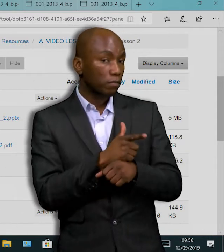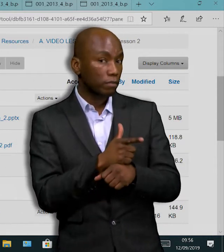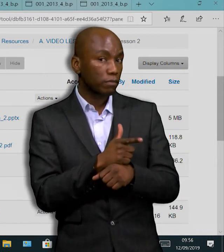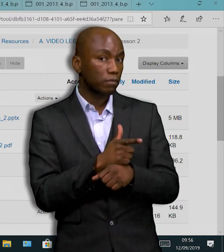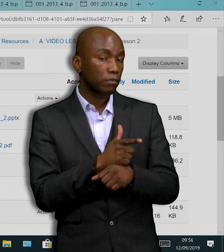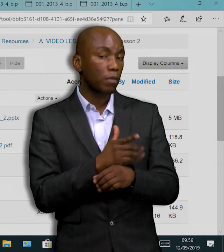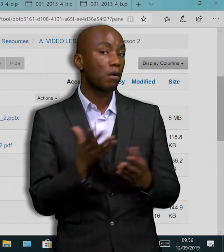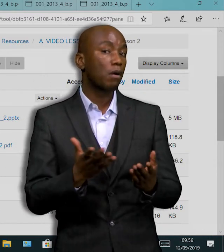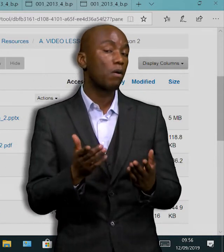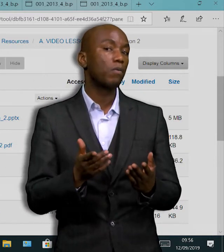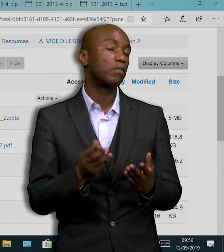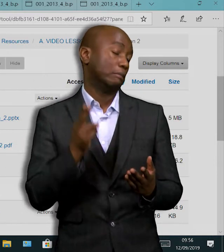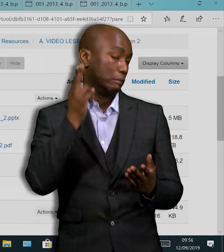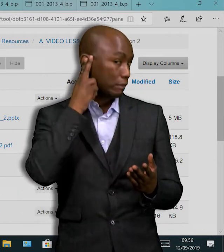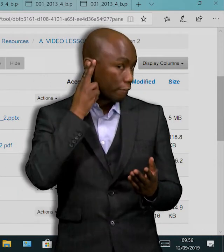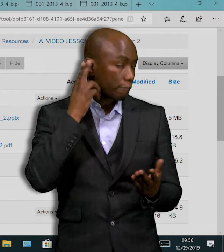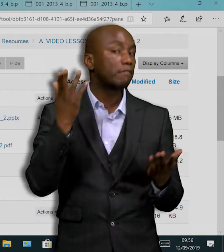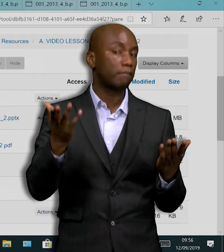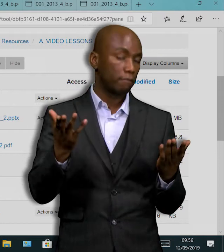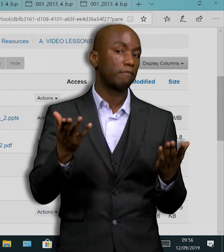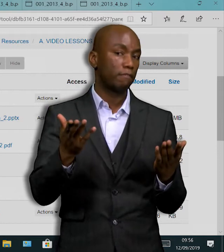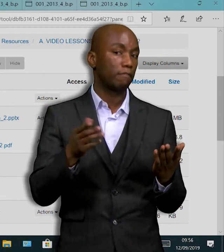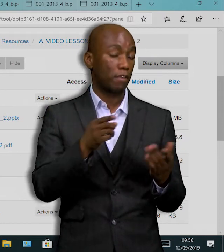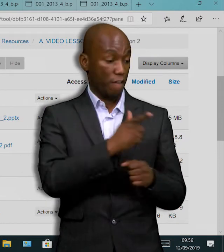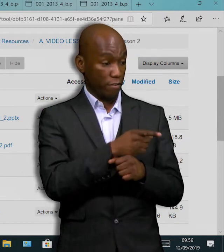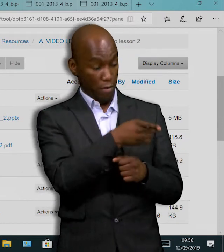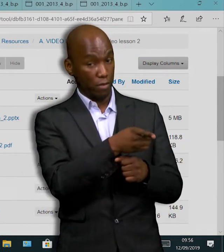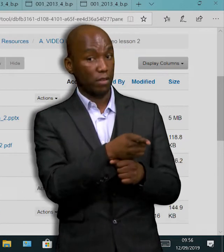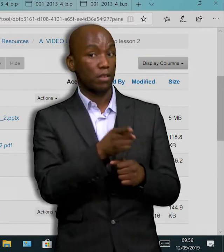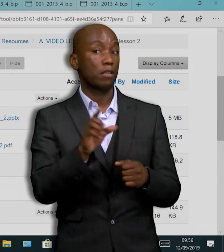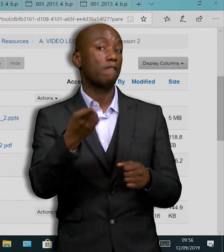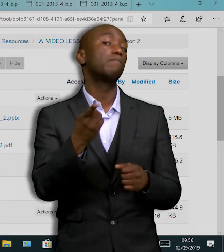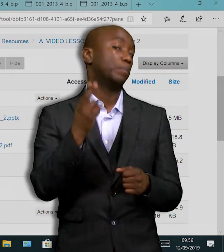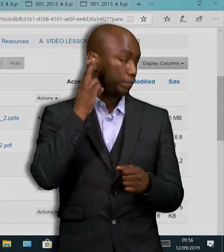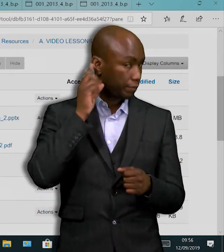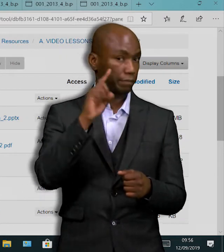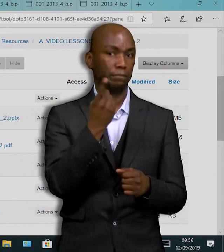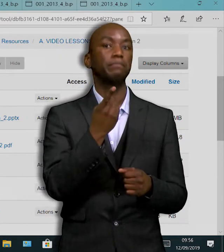These videos are for students with hearing impairments and disabilities.